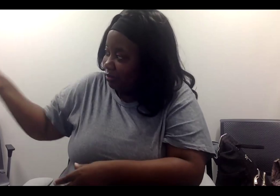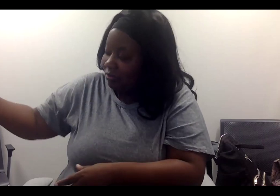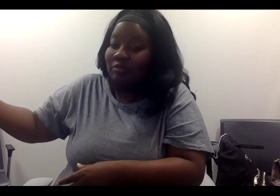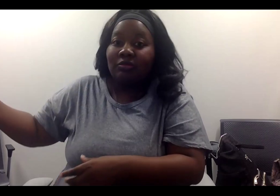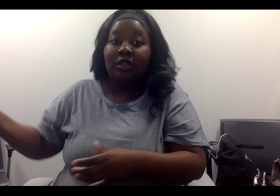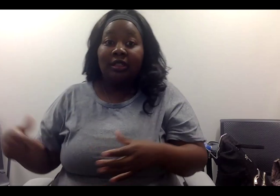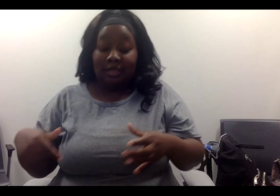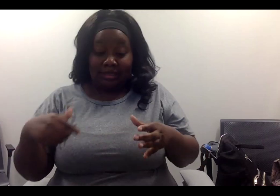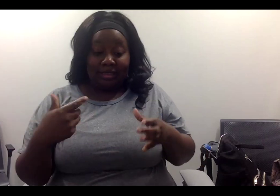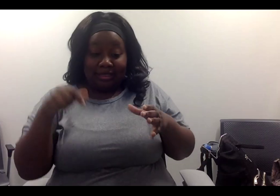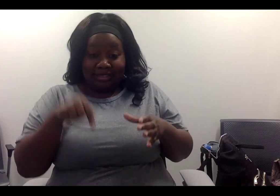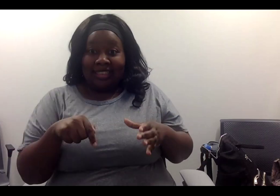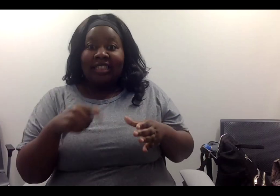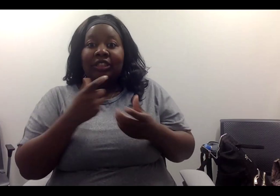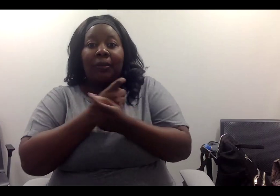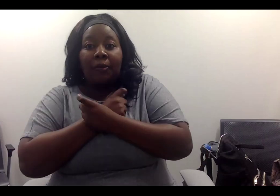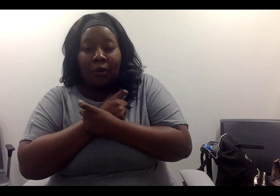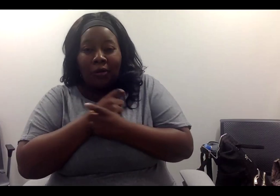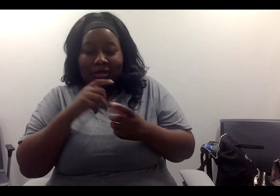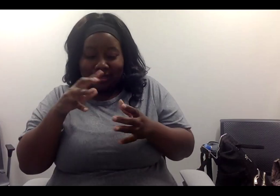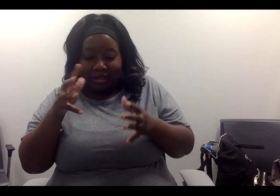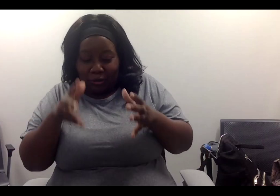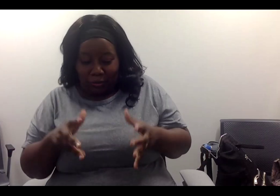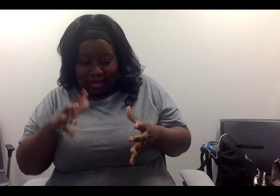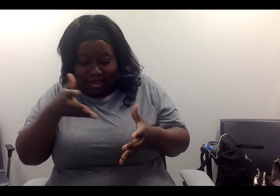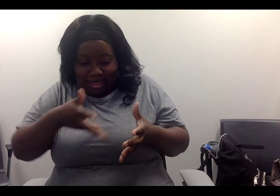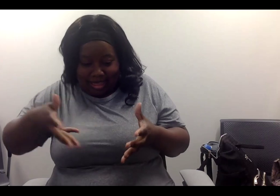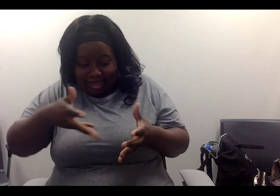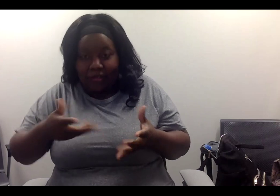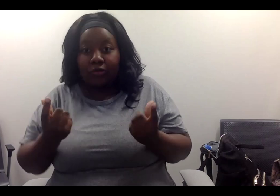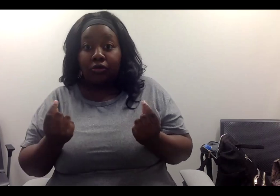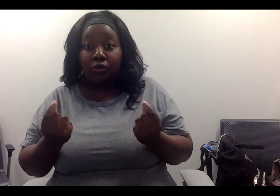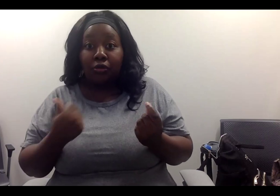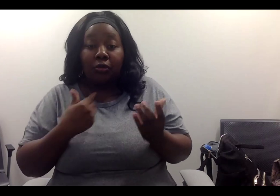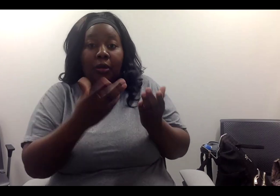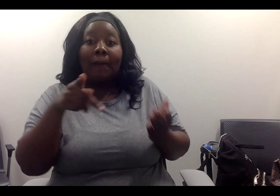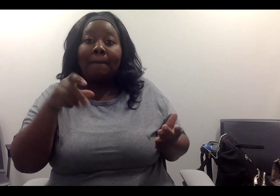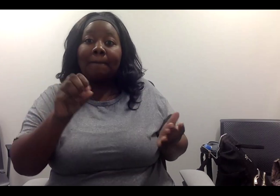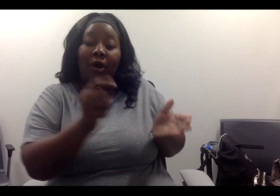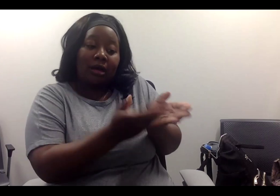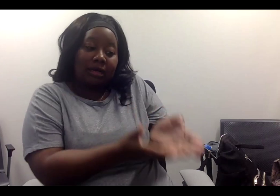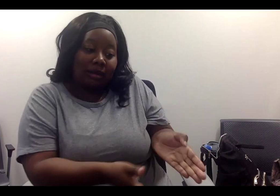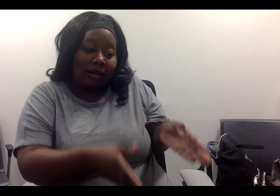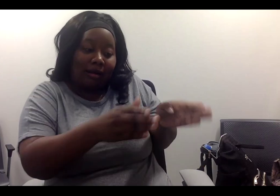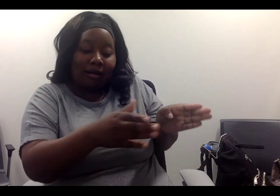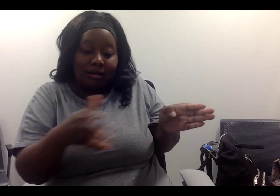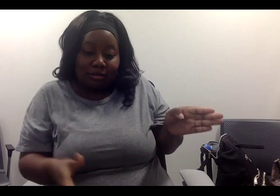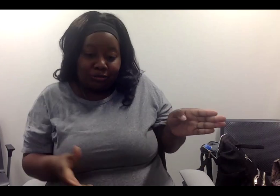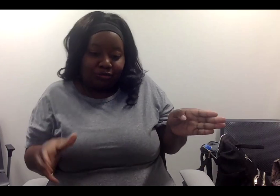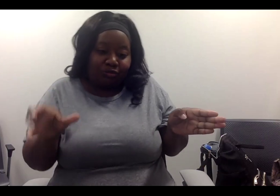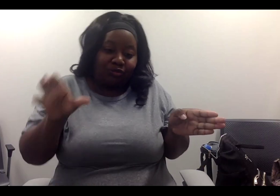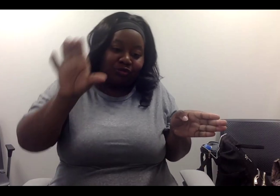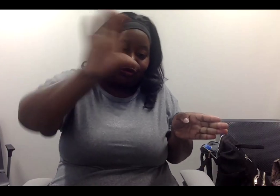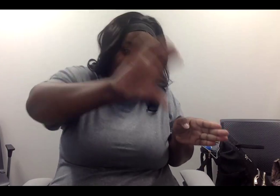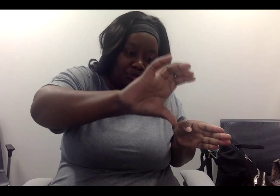transfer that into some nice cold fresh water. And besides a bay leaf, we don't need to add anything else. Oh, and a quick tip,